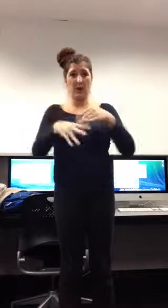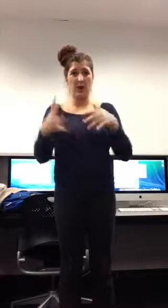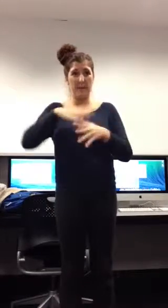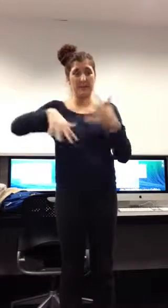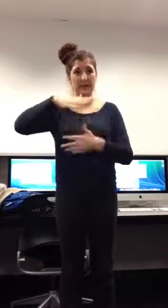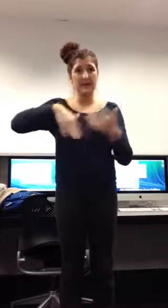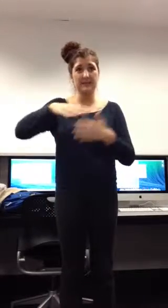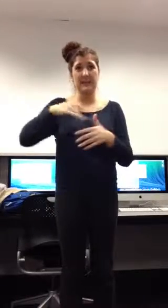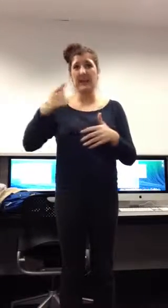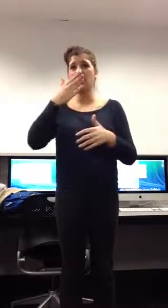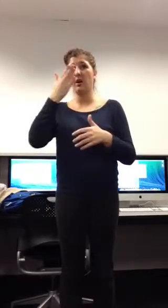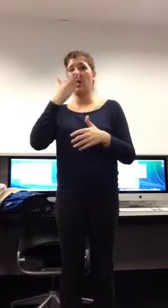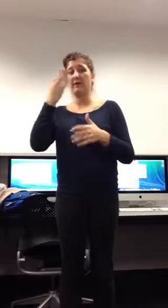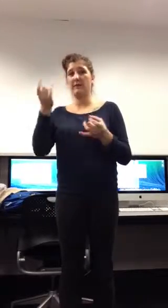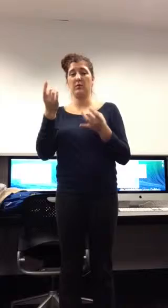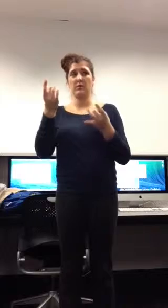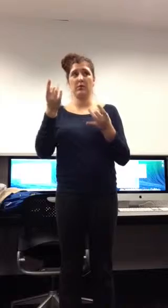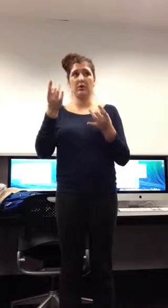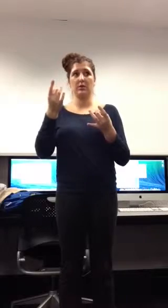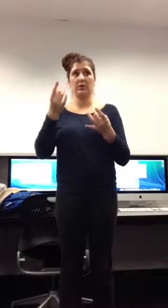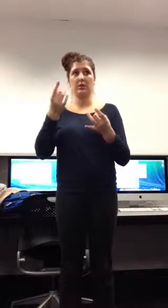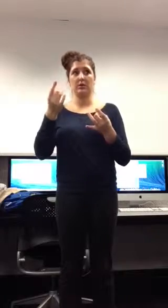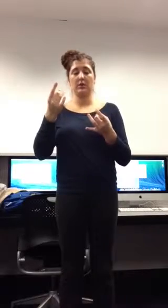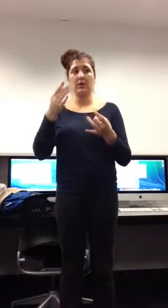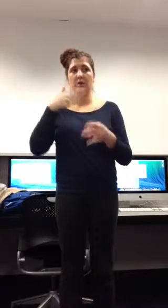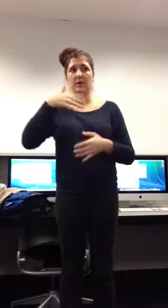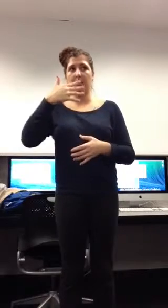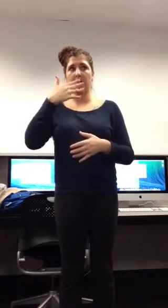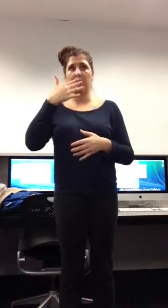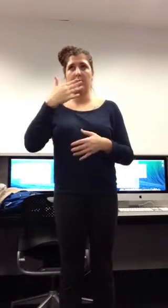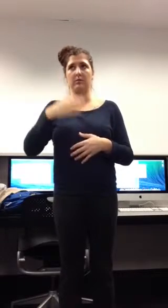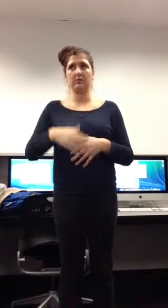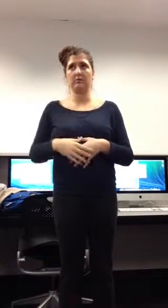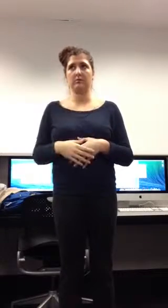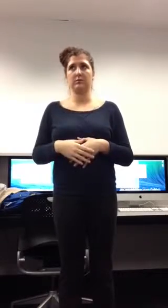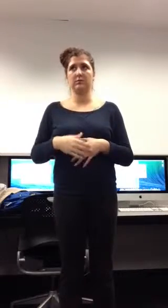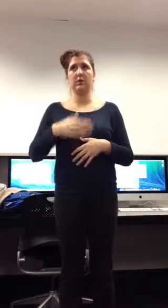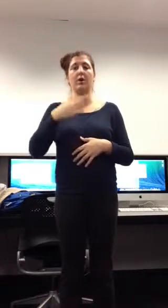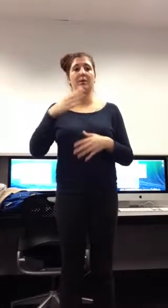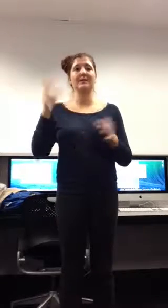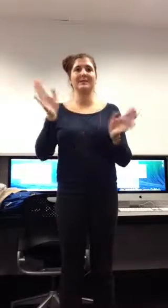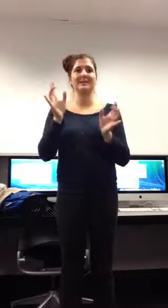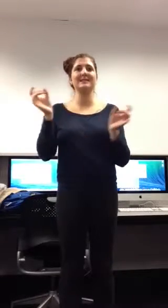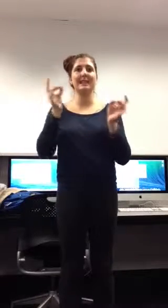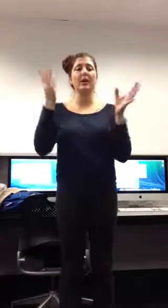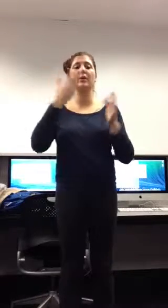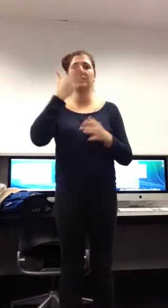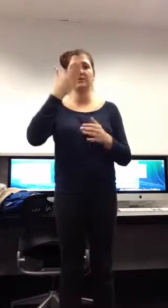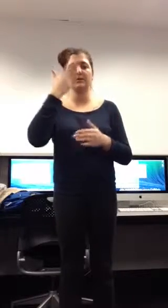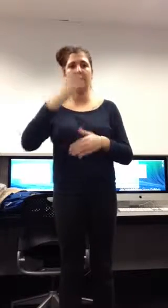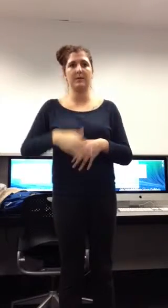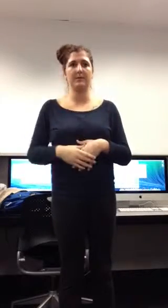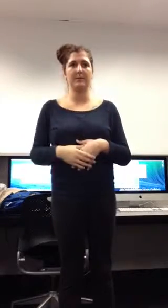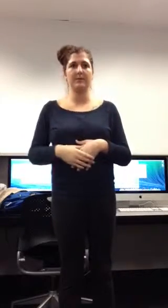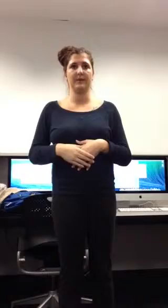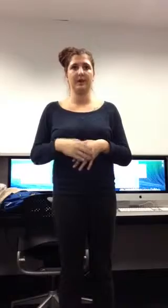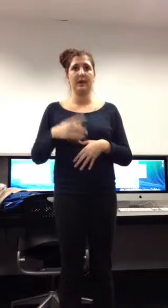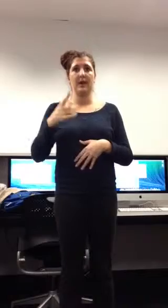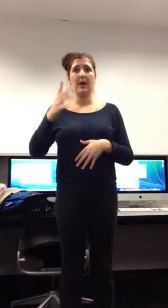that ever was in a ham could make any difference. There would come all the way back from Europe